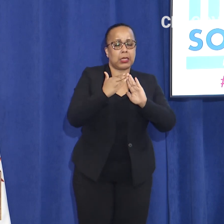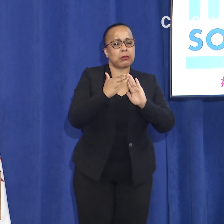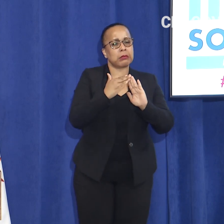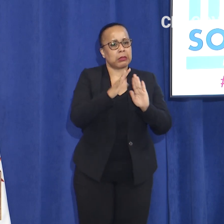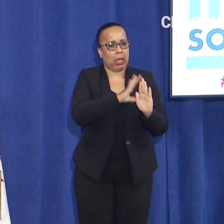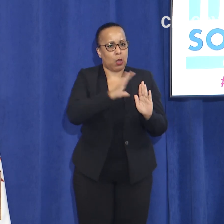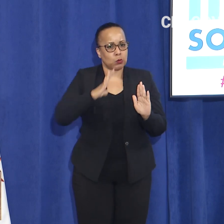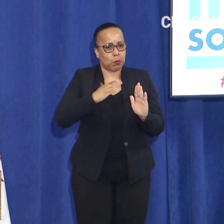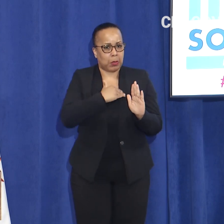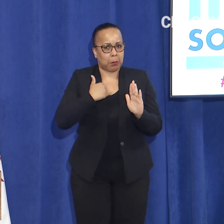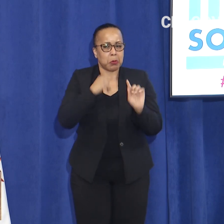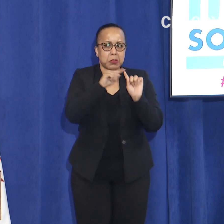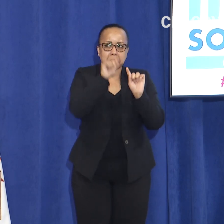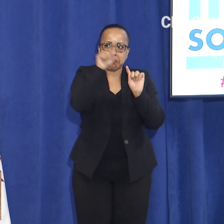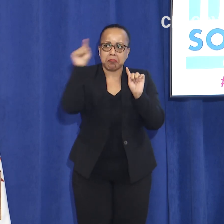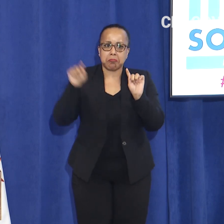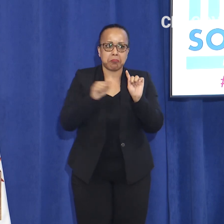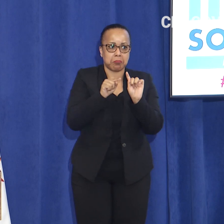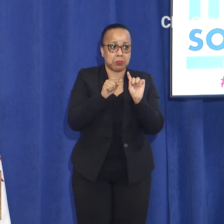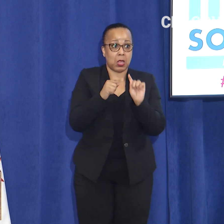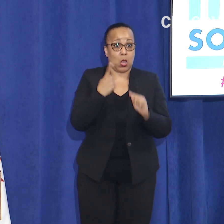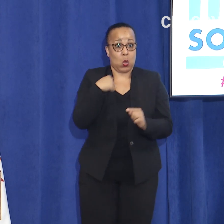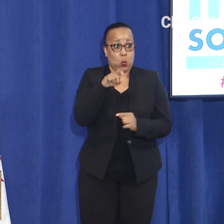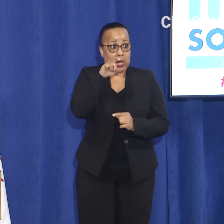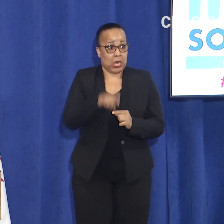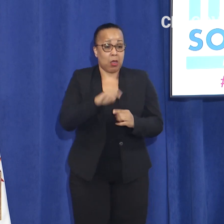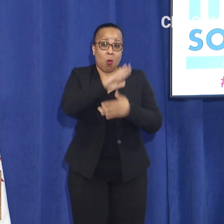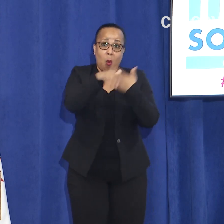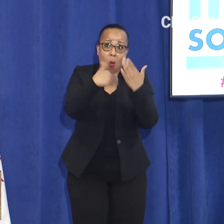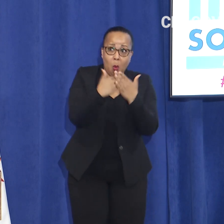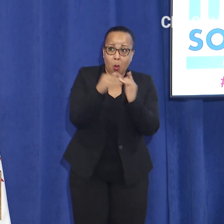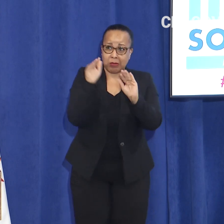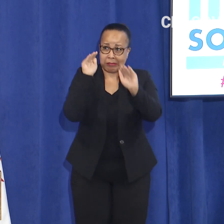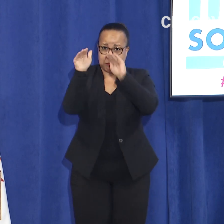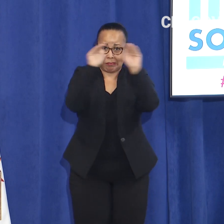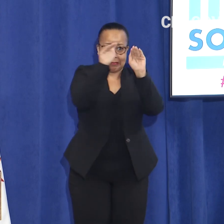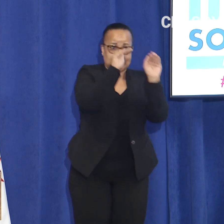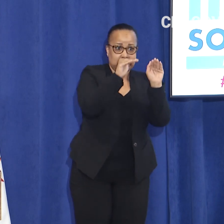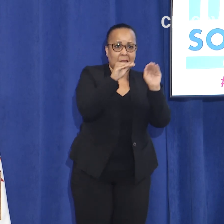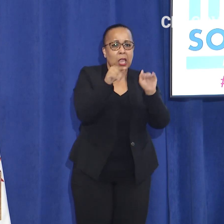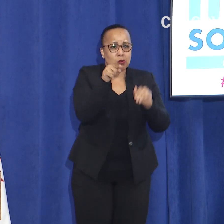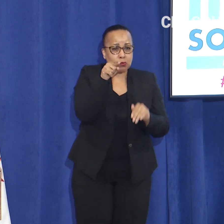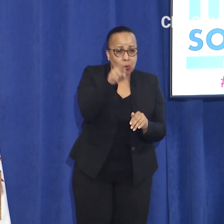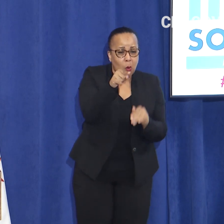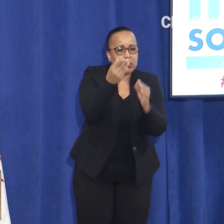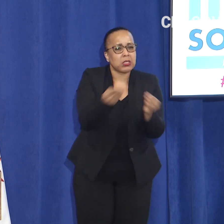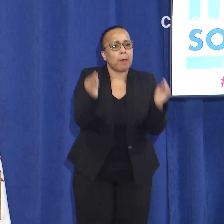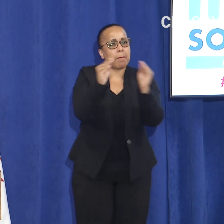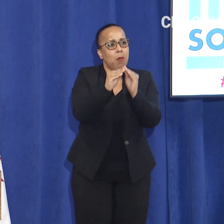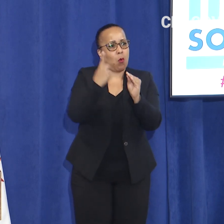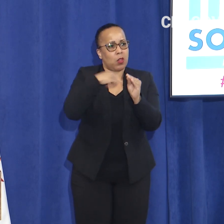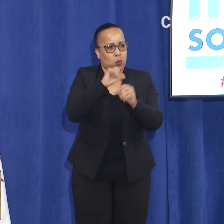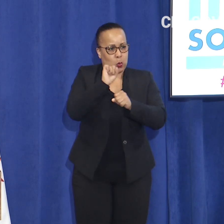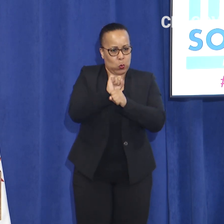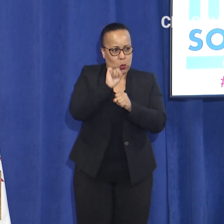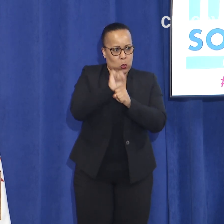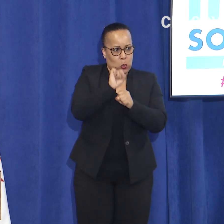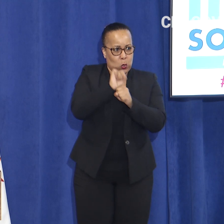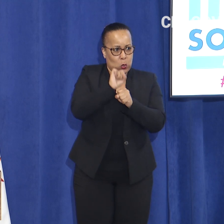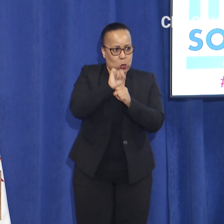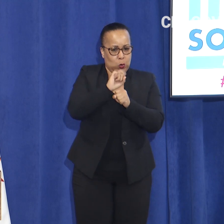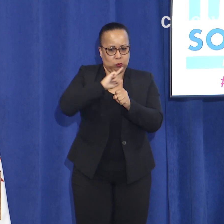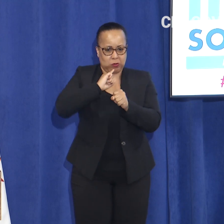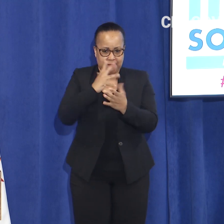members. We will need all of these voices and yours and more as we work to tackle